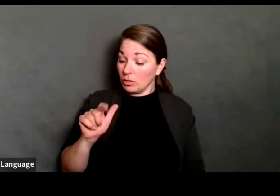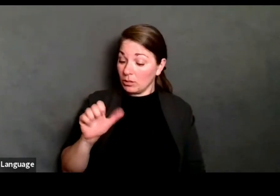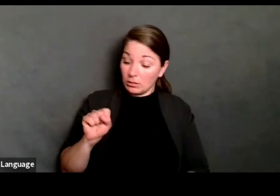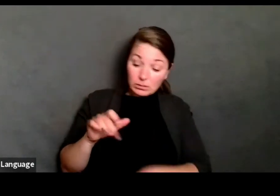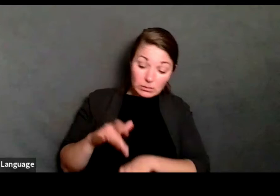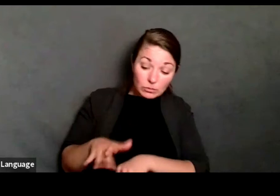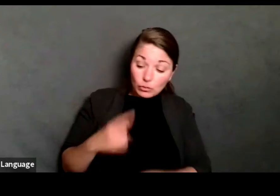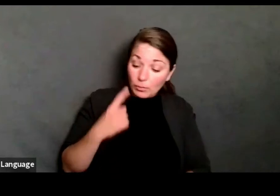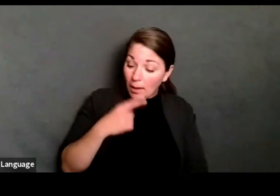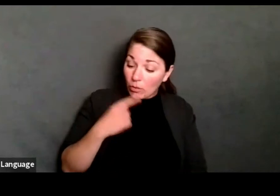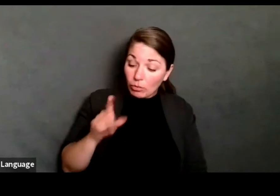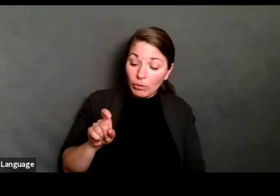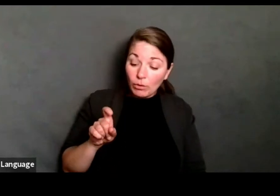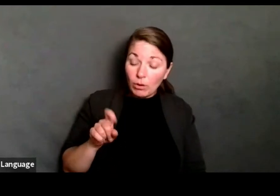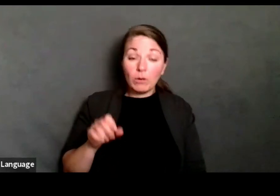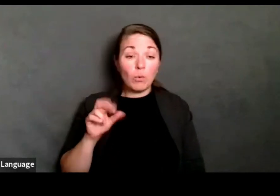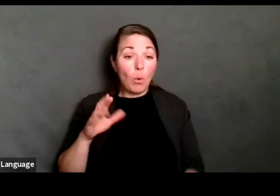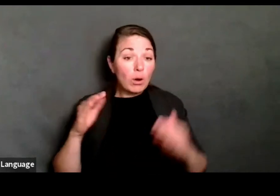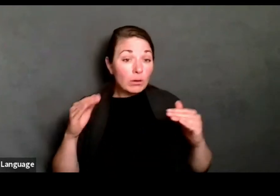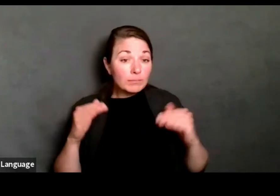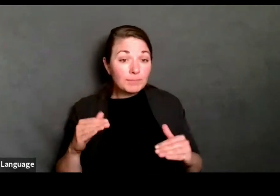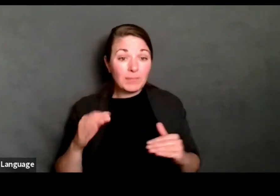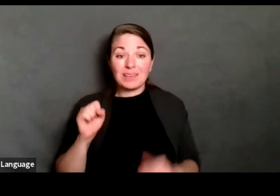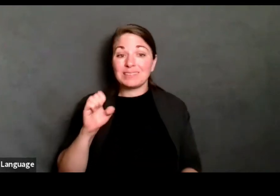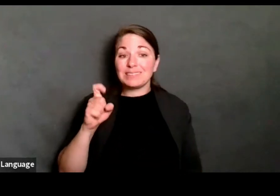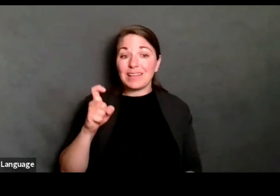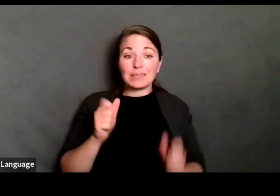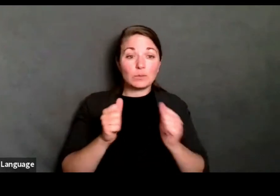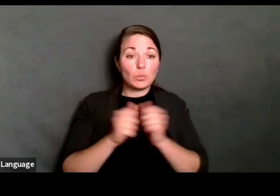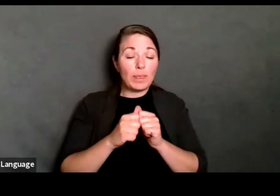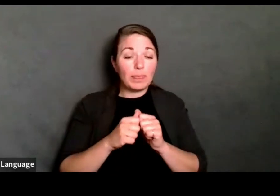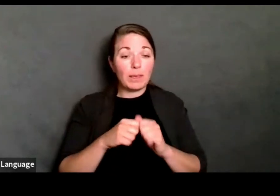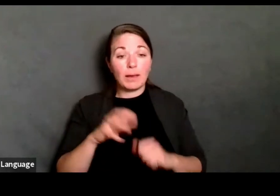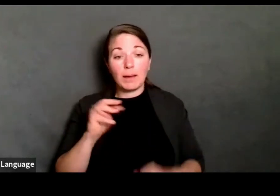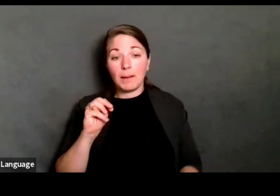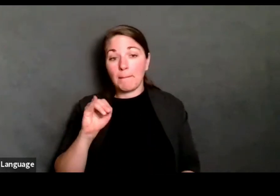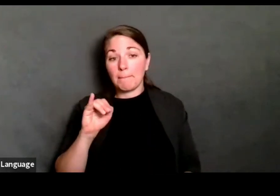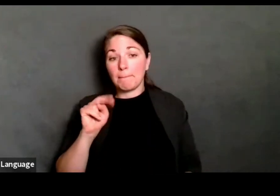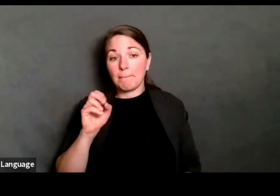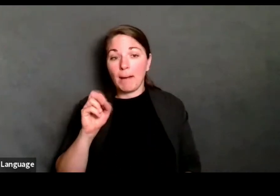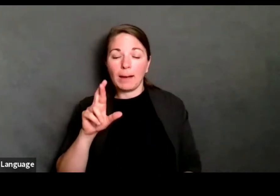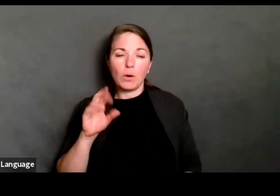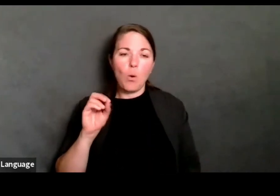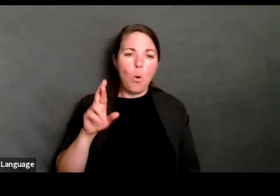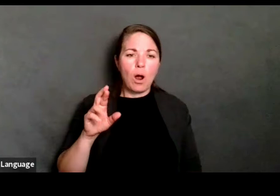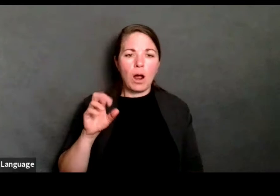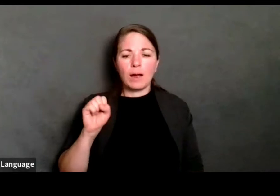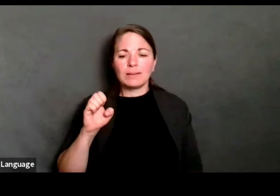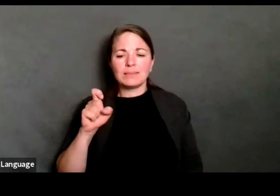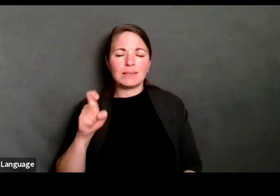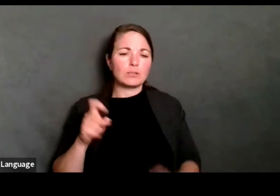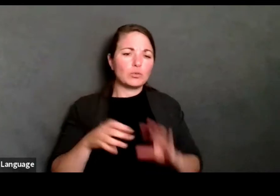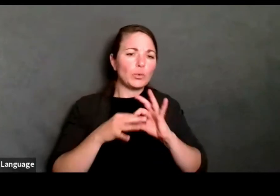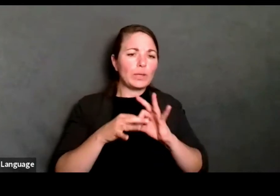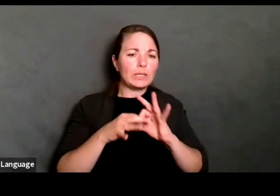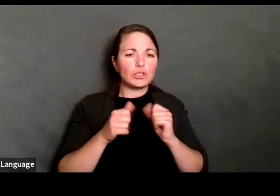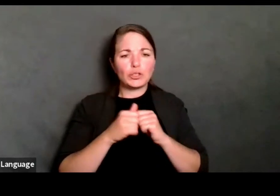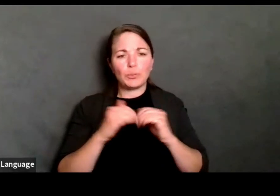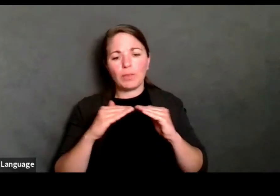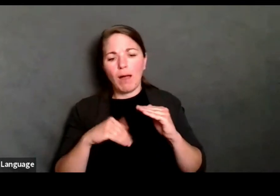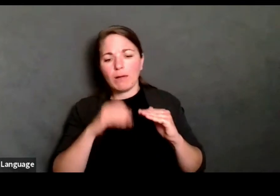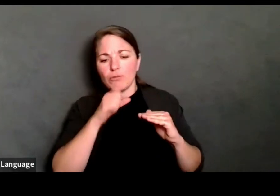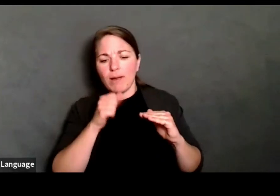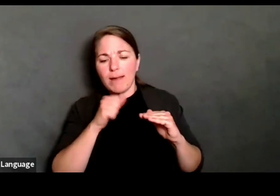this one? Sex with a minor, or something like a sexual relationship with an underage woman or underage man